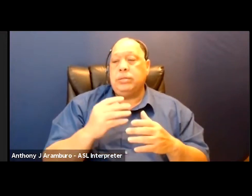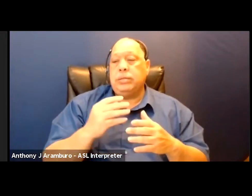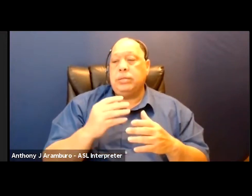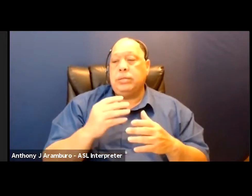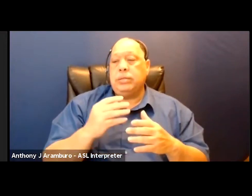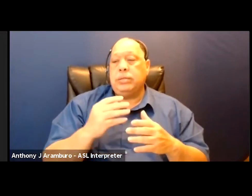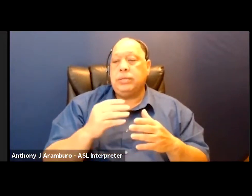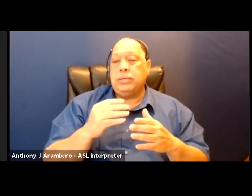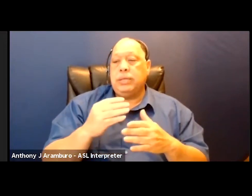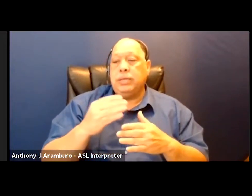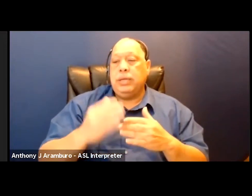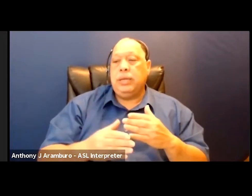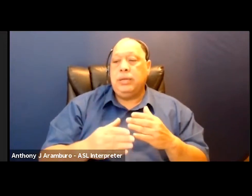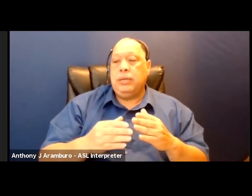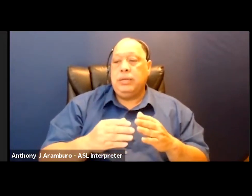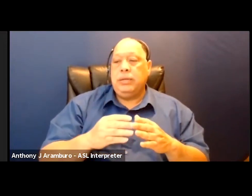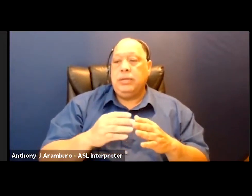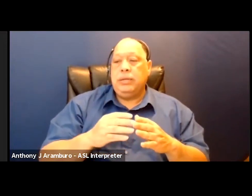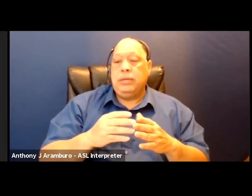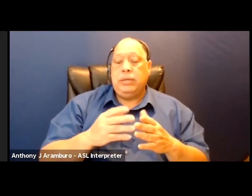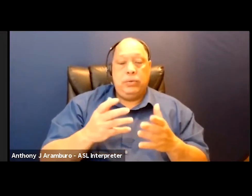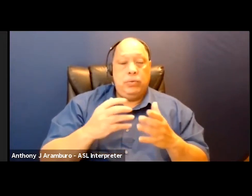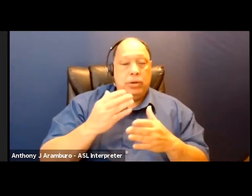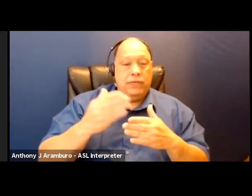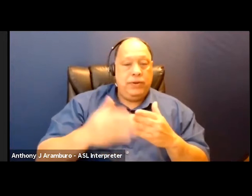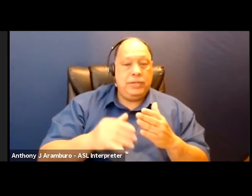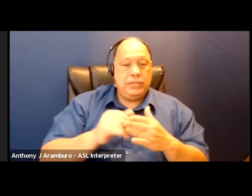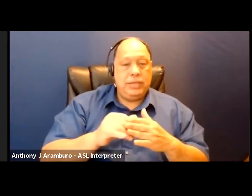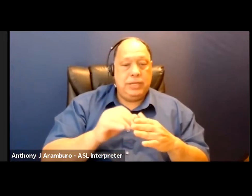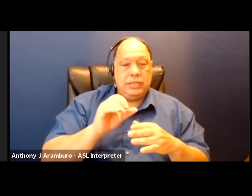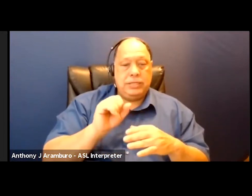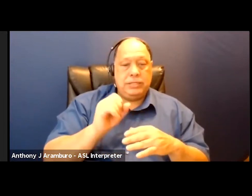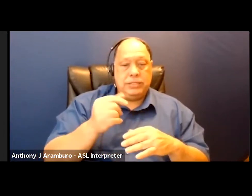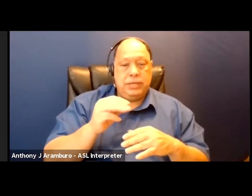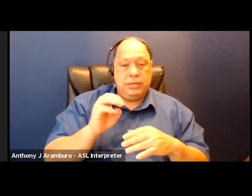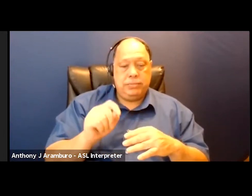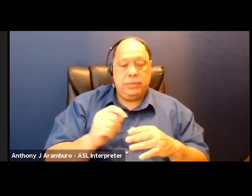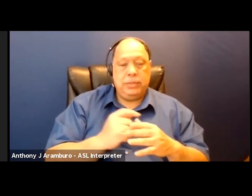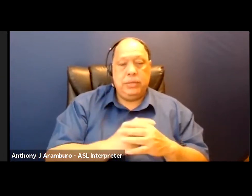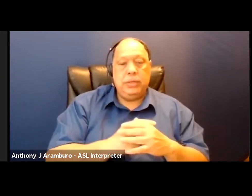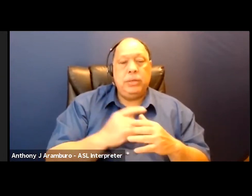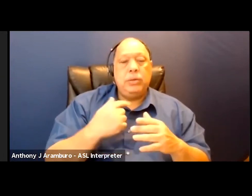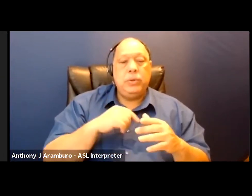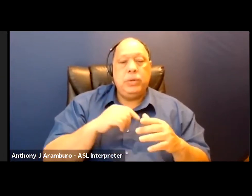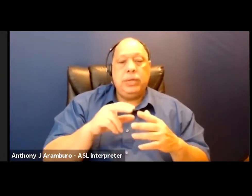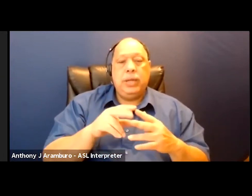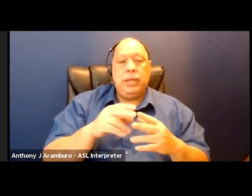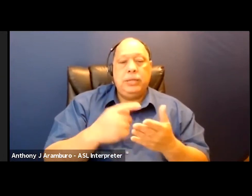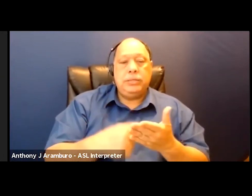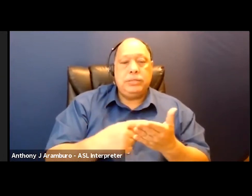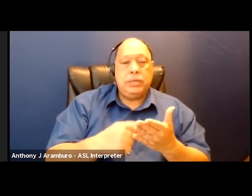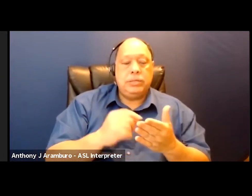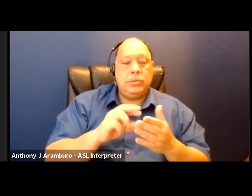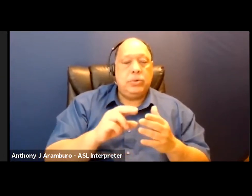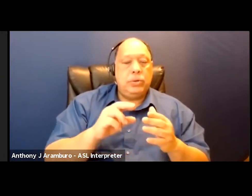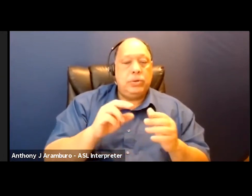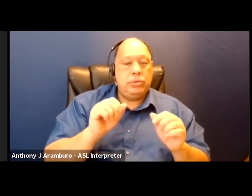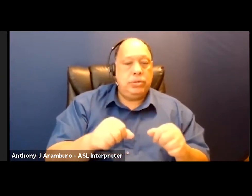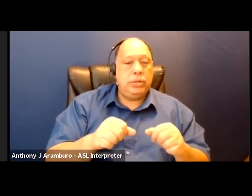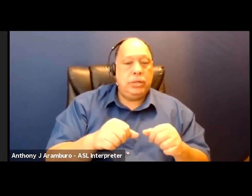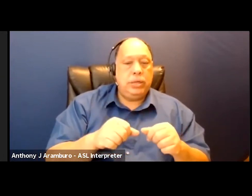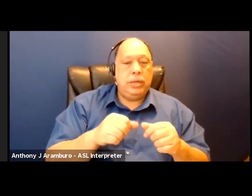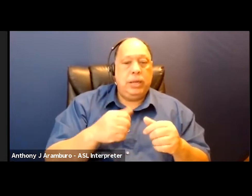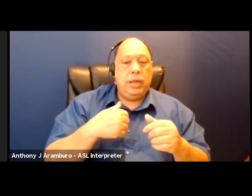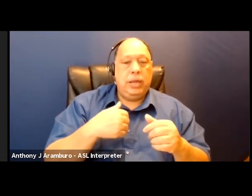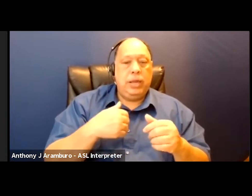Yeah, it's up to you if you want to just finish that segment, and then we can either have a discussion or we can just have a